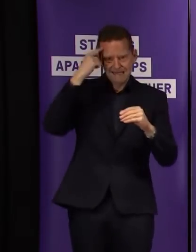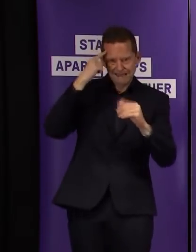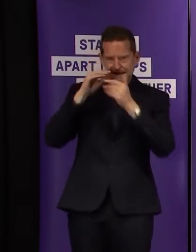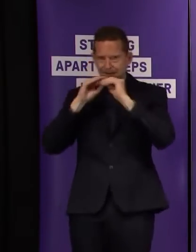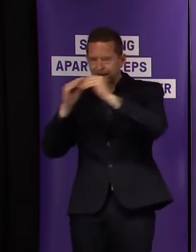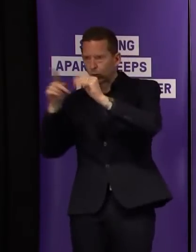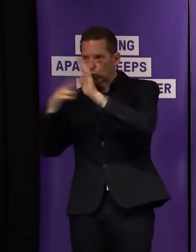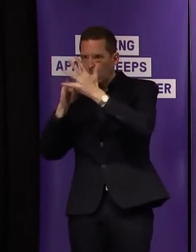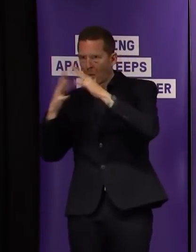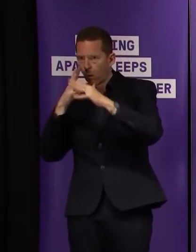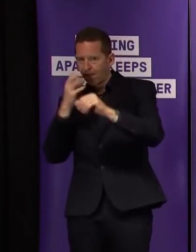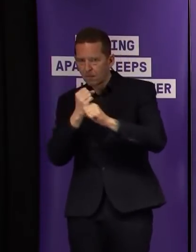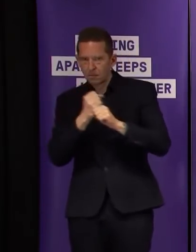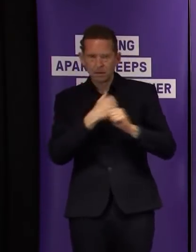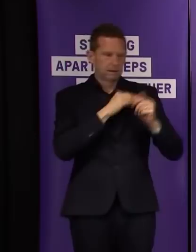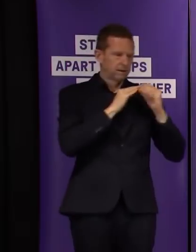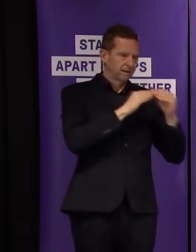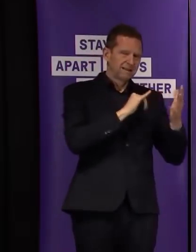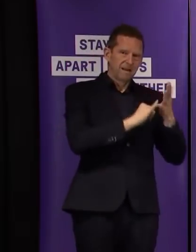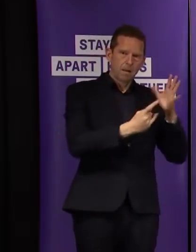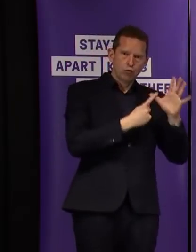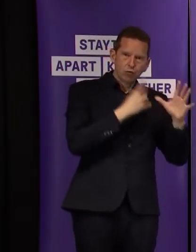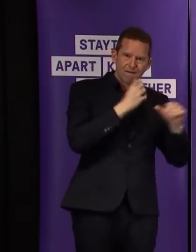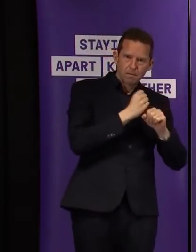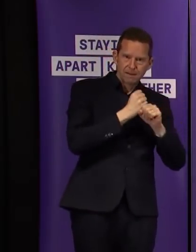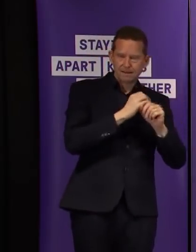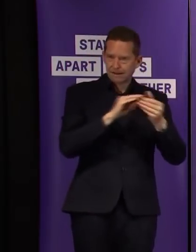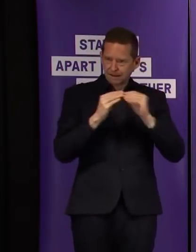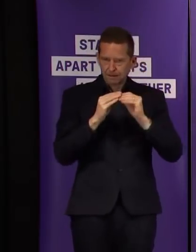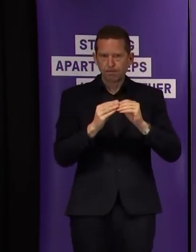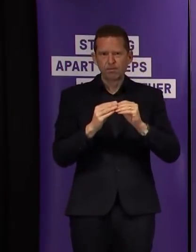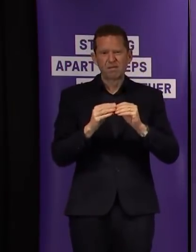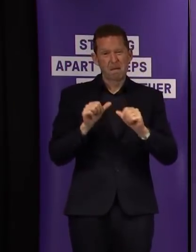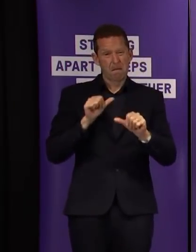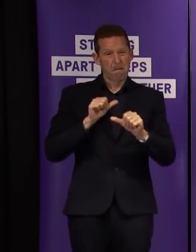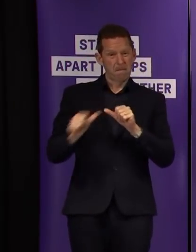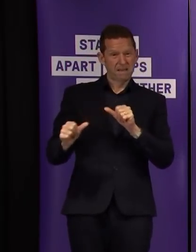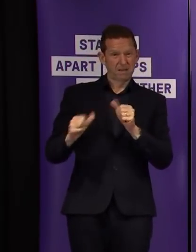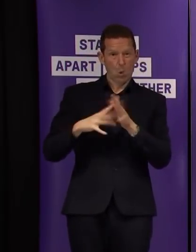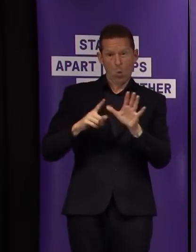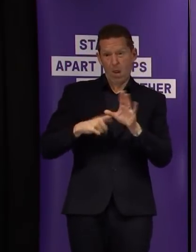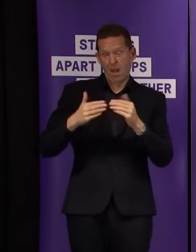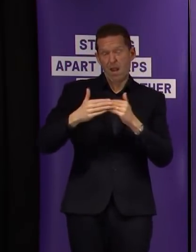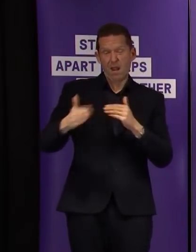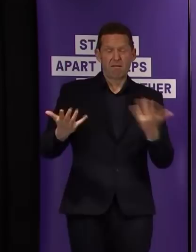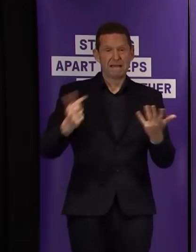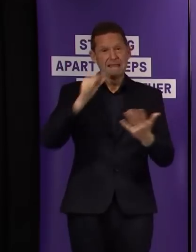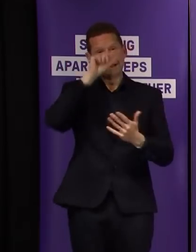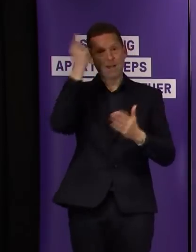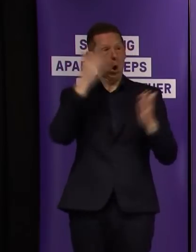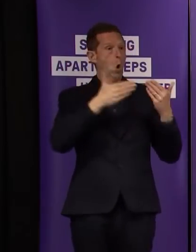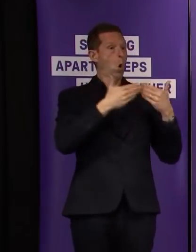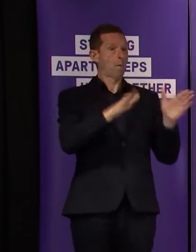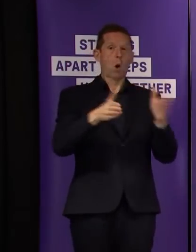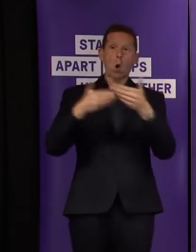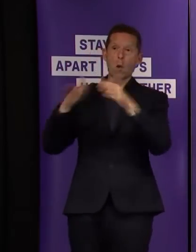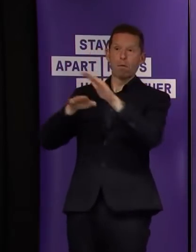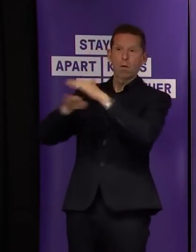and other states are working with us very closely. But the best way, the only way, to get our borders open